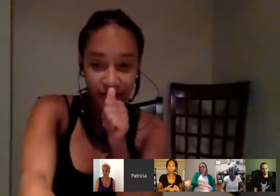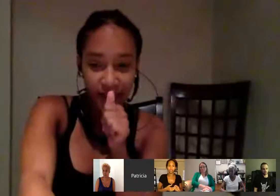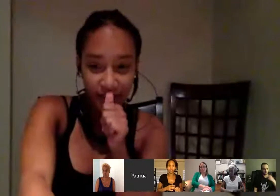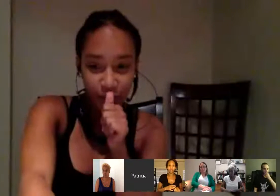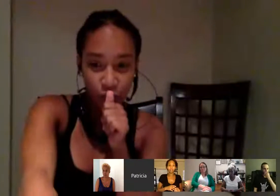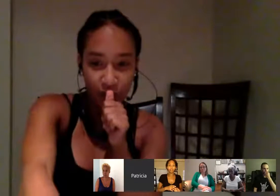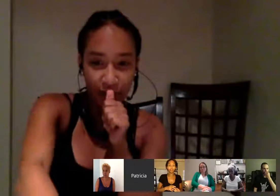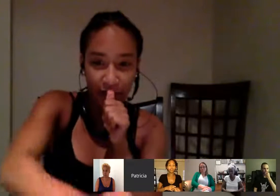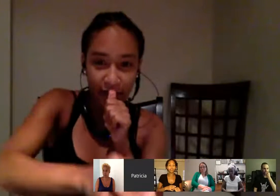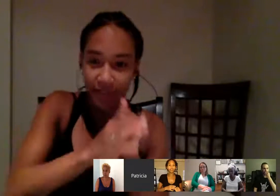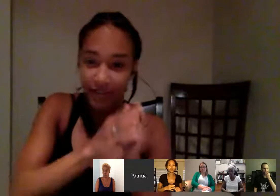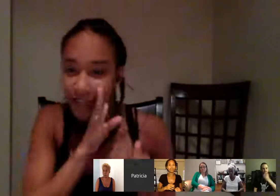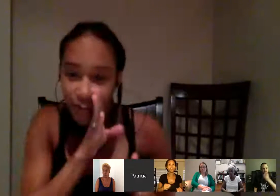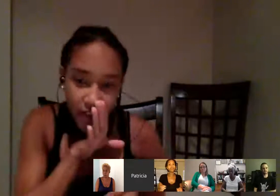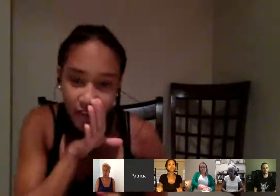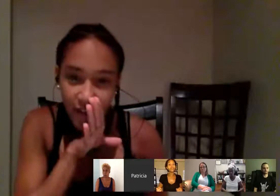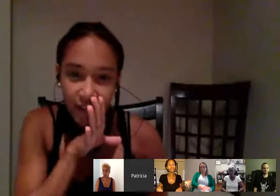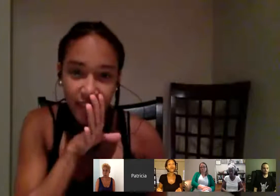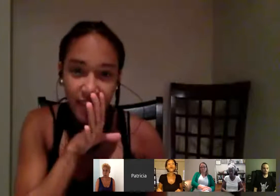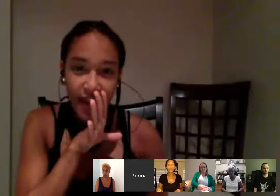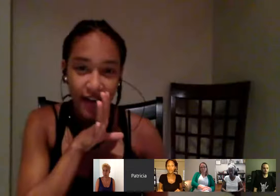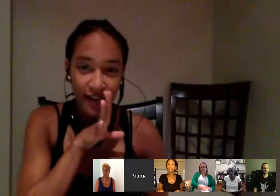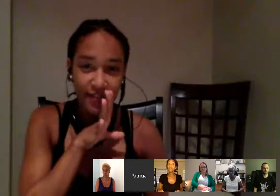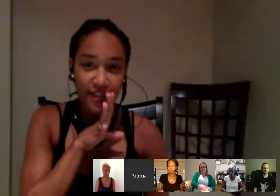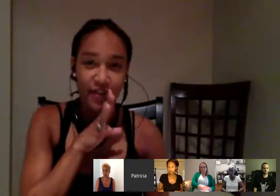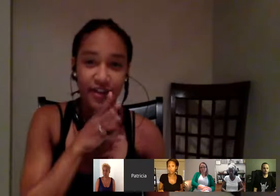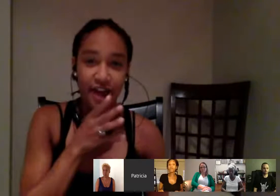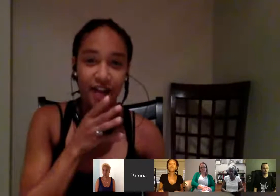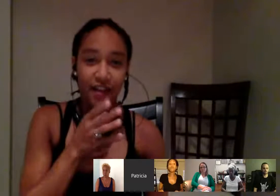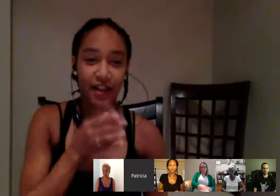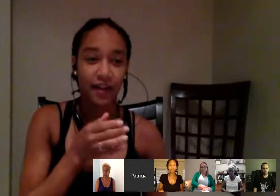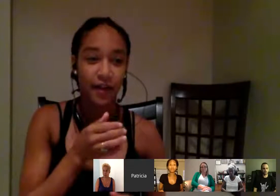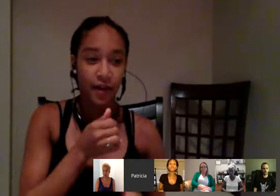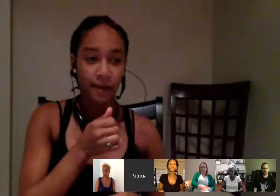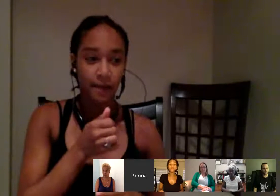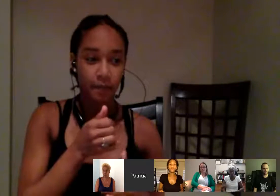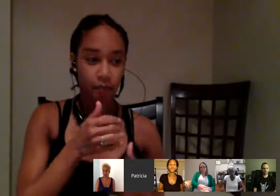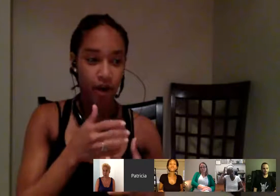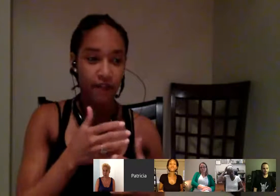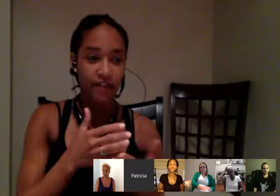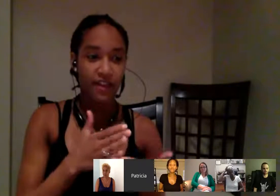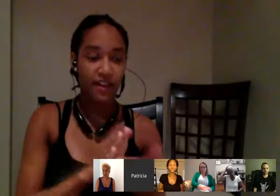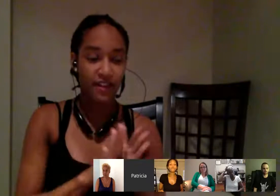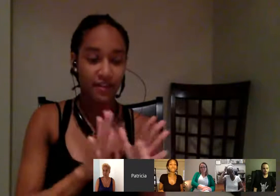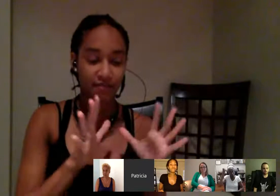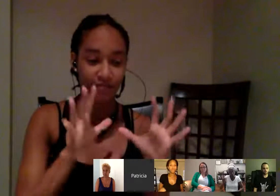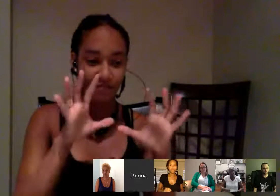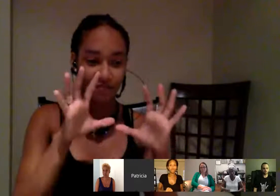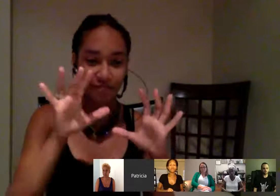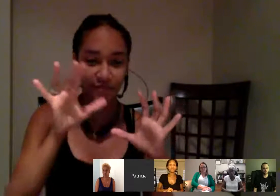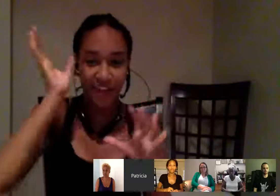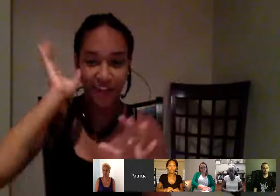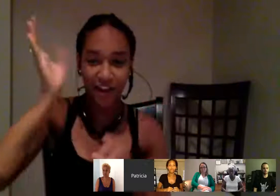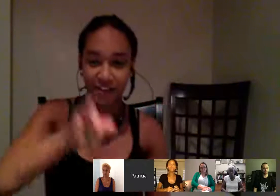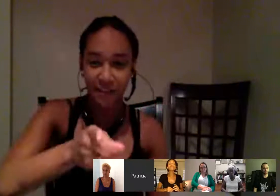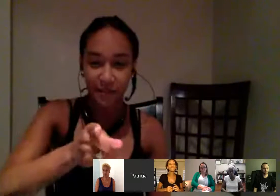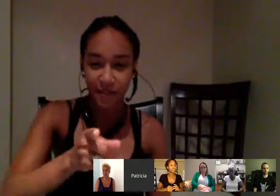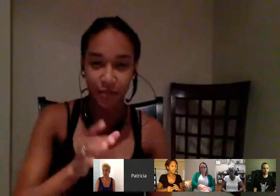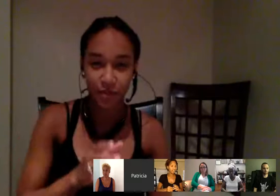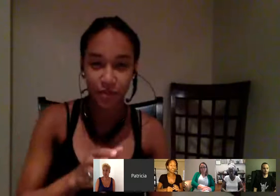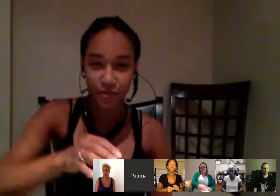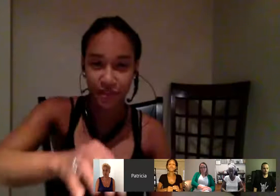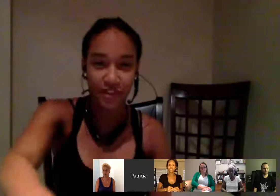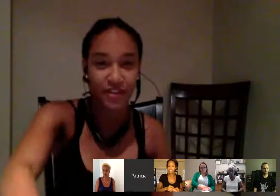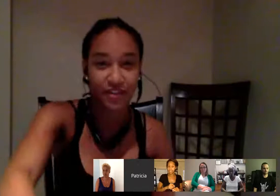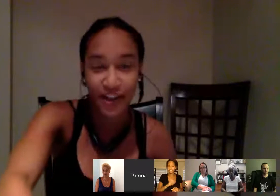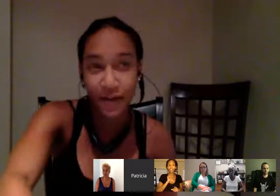Because this is more like a secret, like that kind of secret, not like private in that concept that